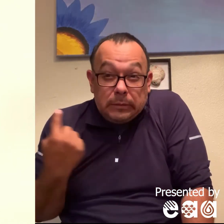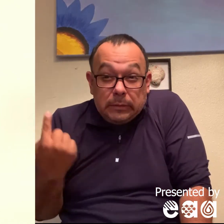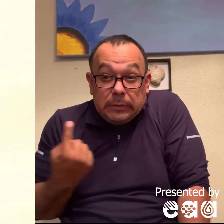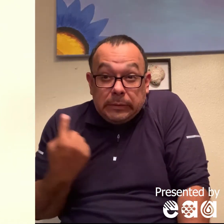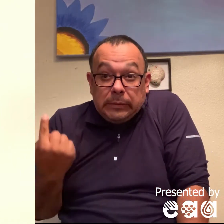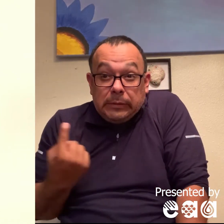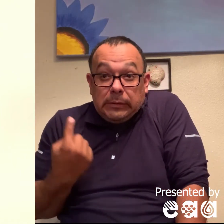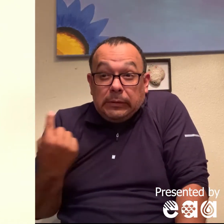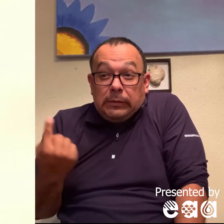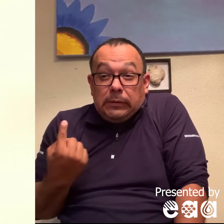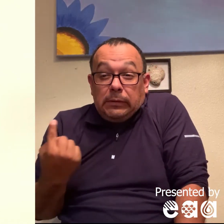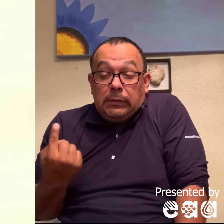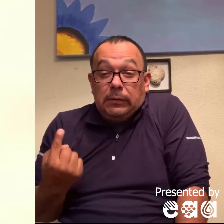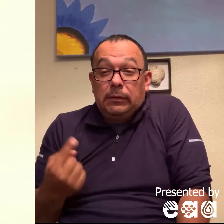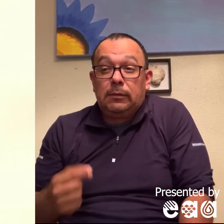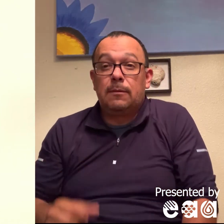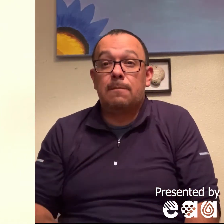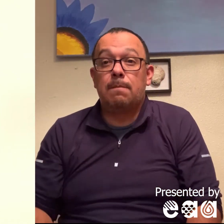alone.